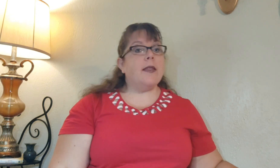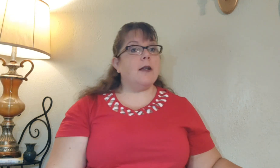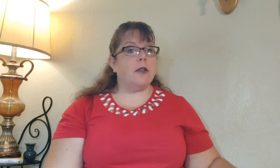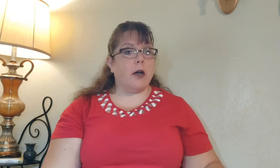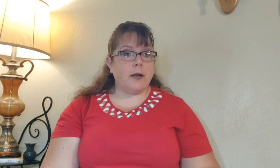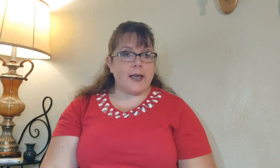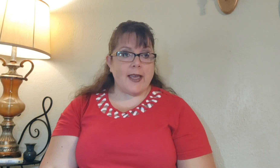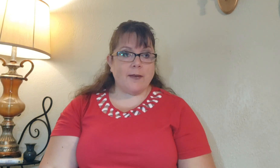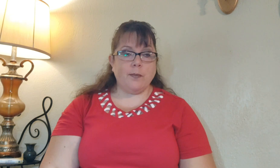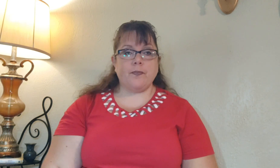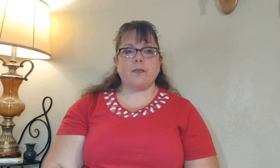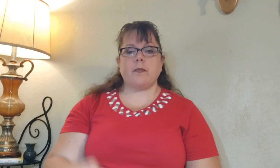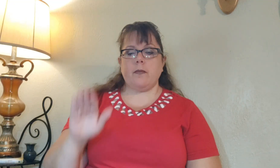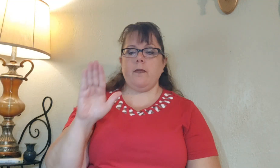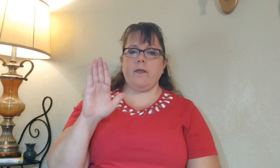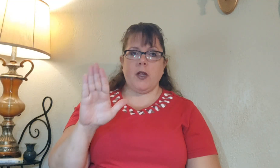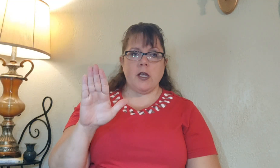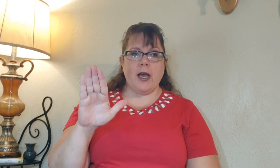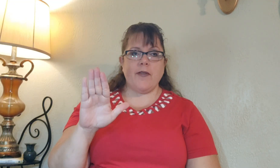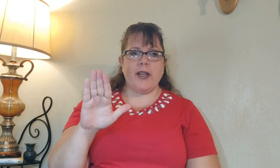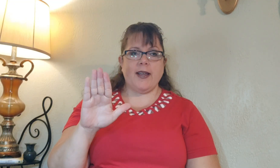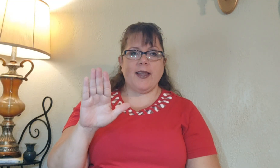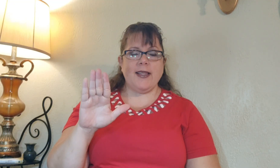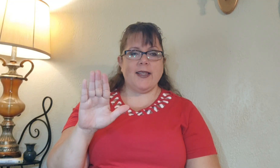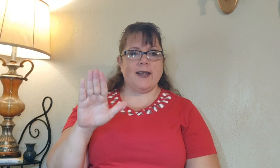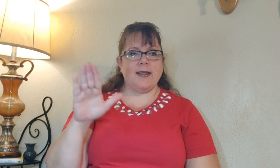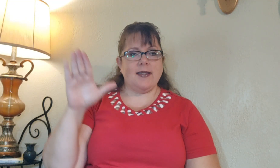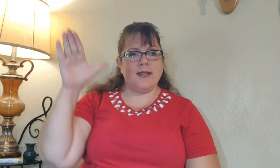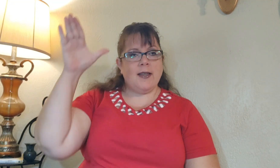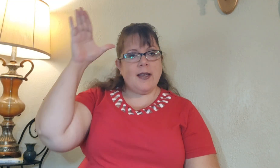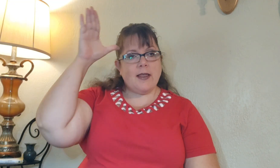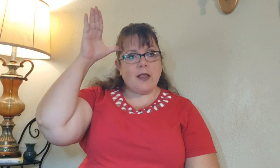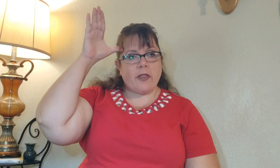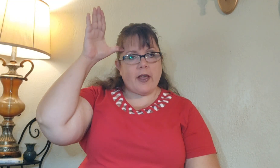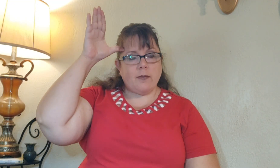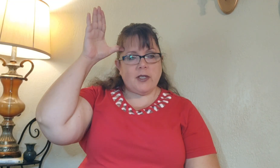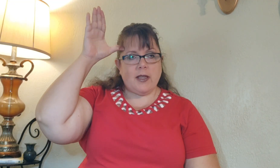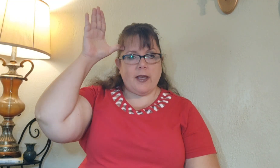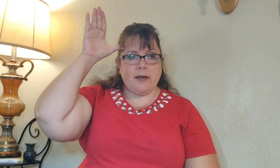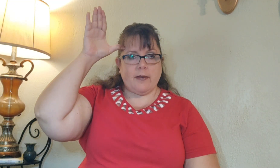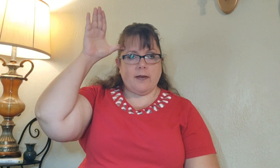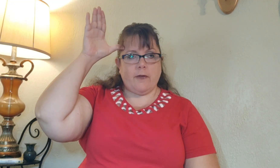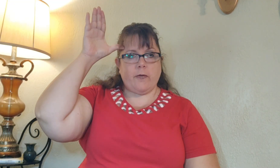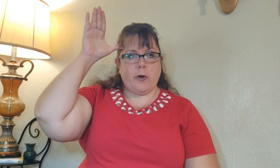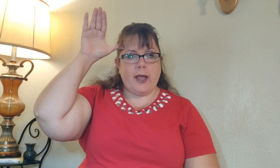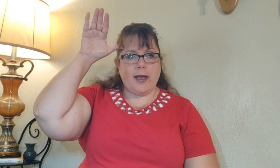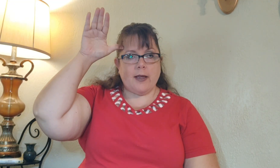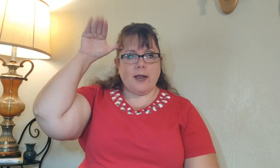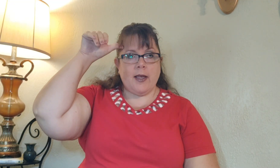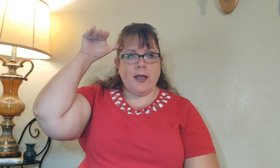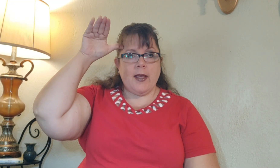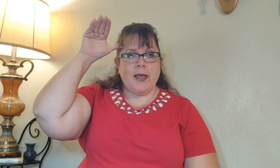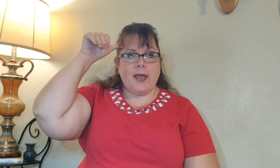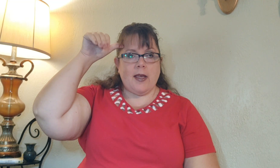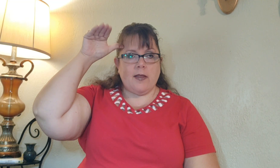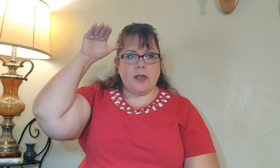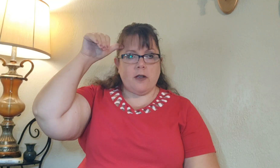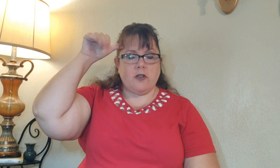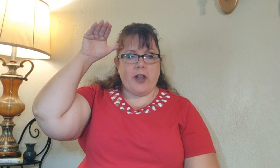Then donkey, you have your hand like this, the thumb to the forehead, and then you